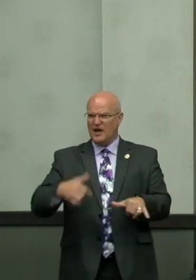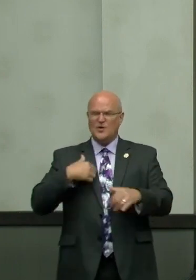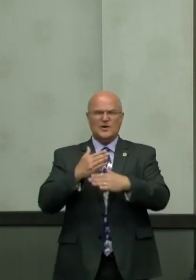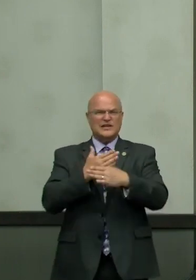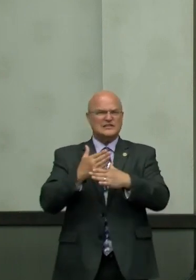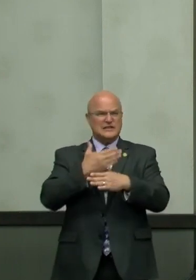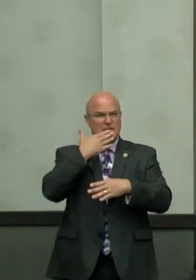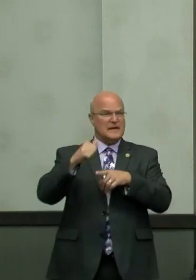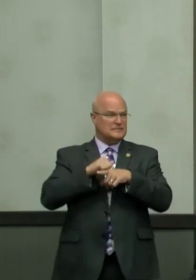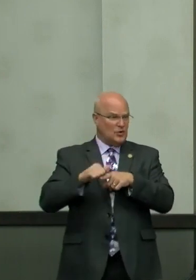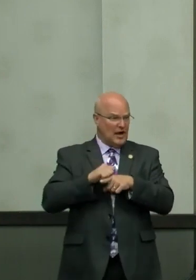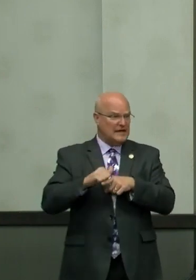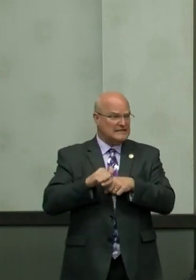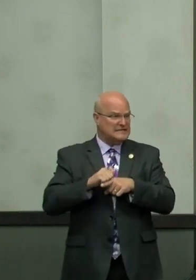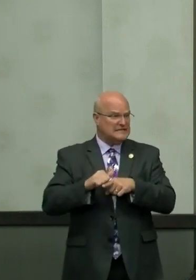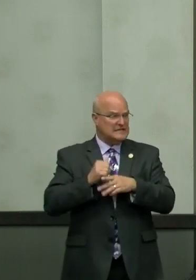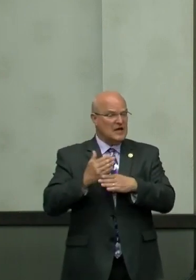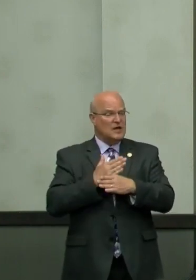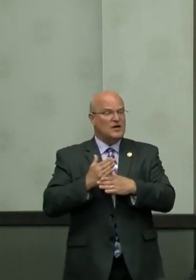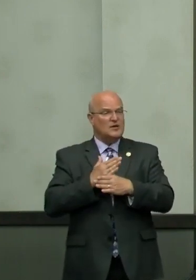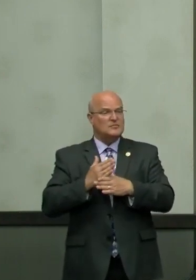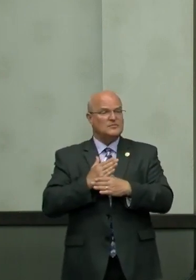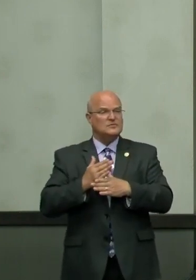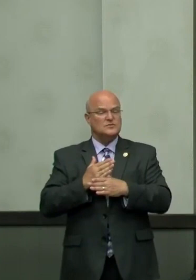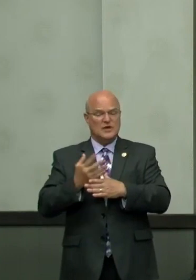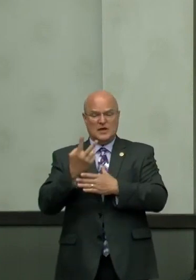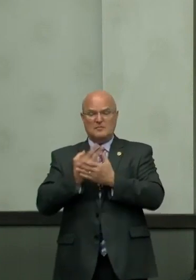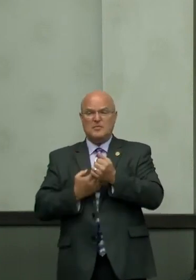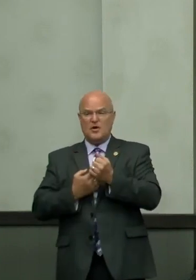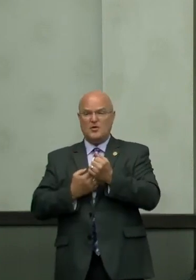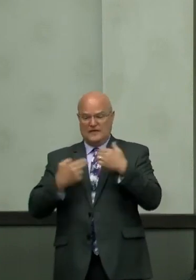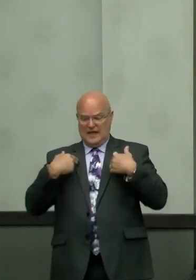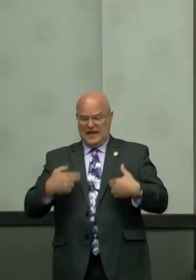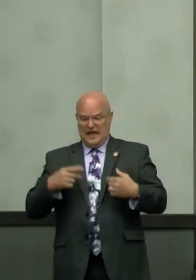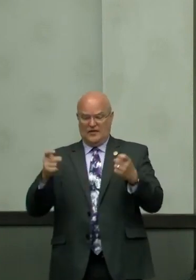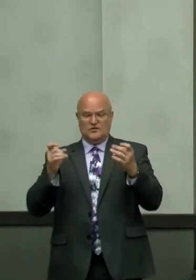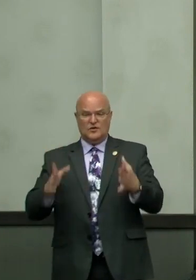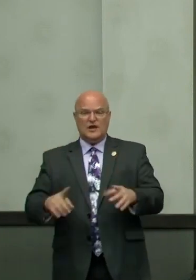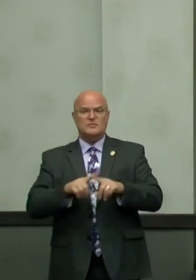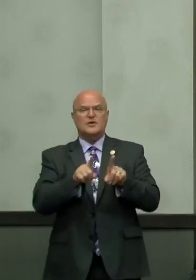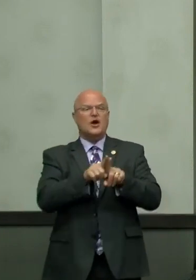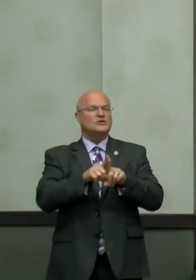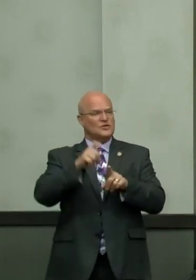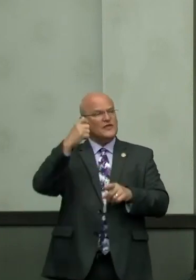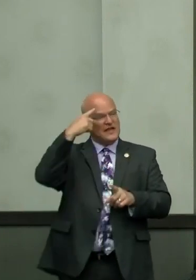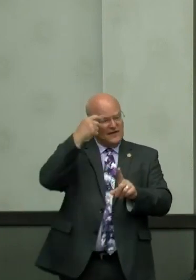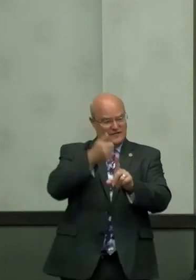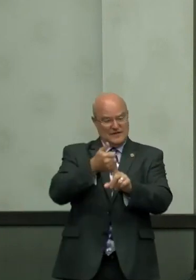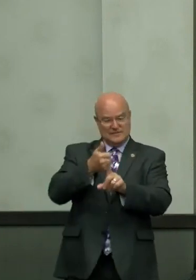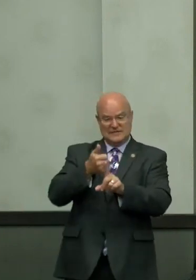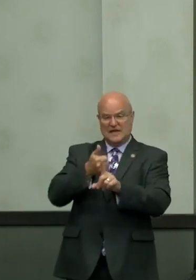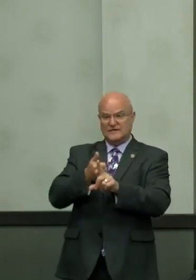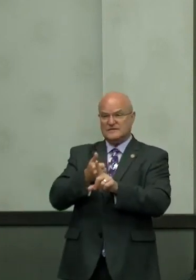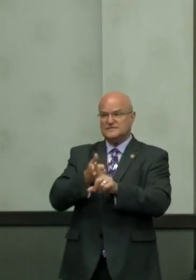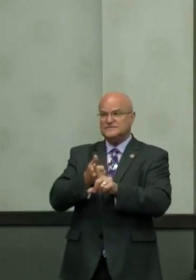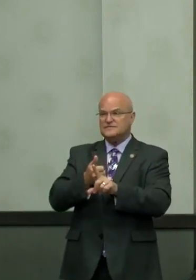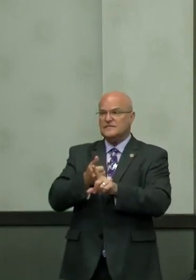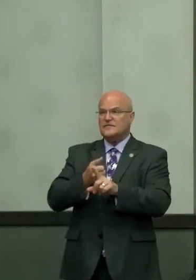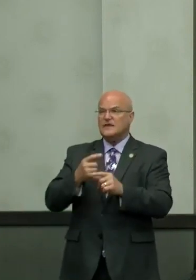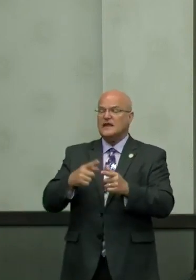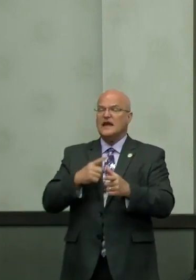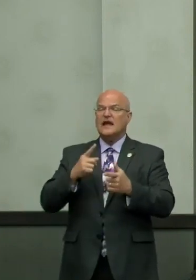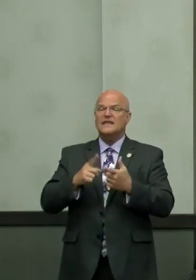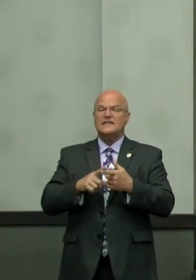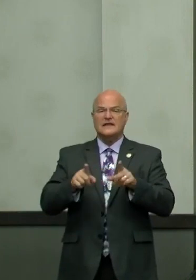can share best practices between both our health directors, but also the governors themselves. And